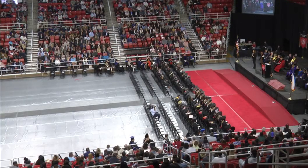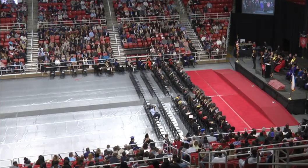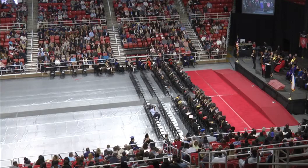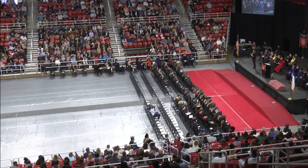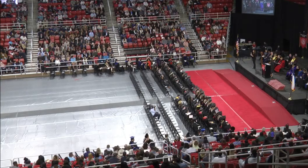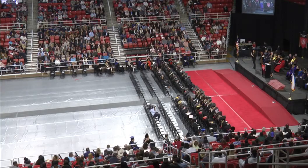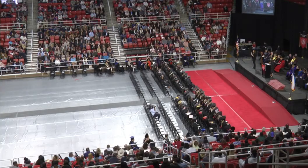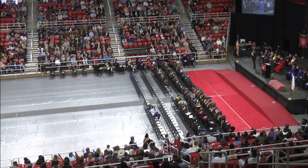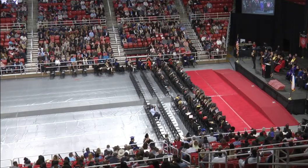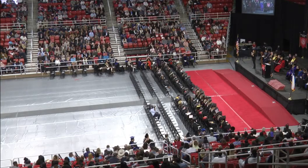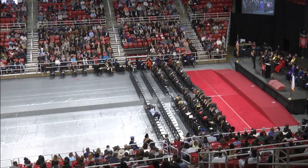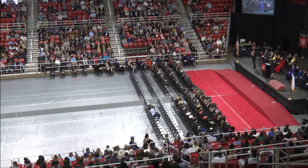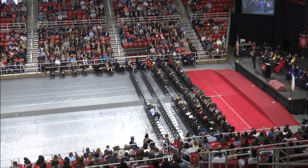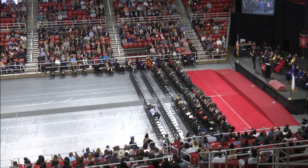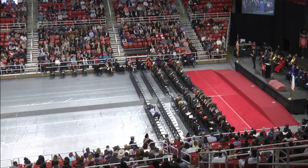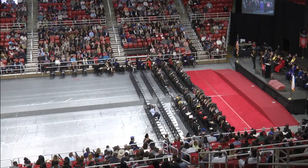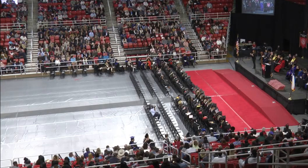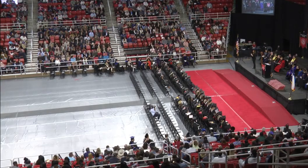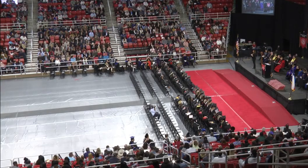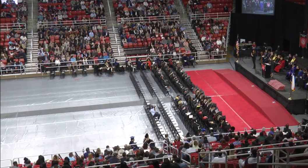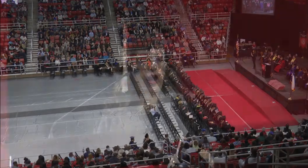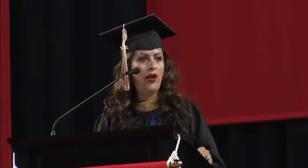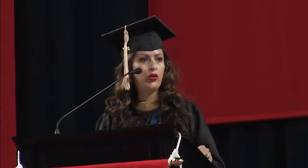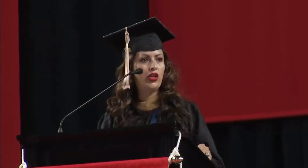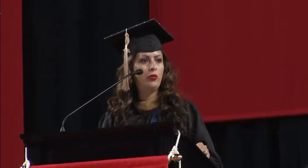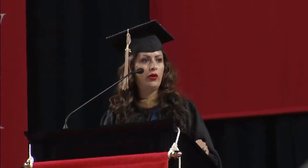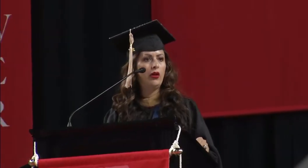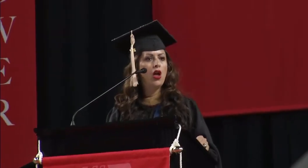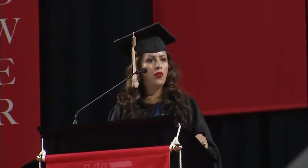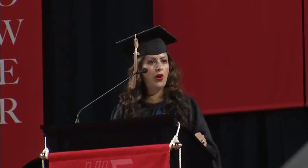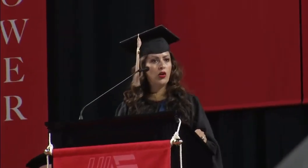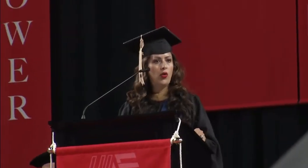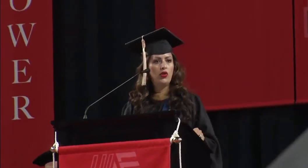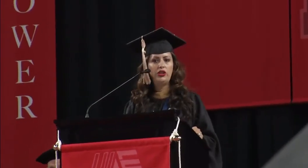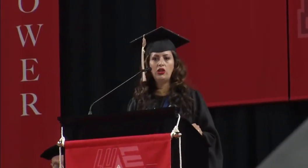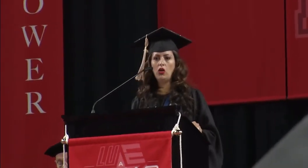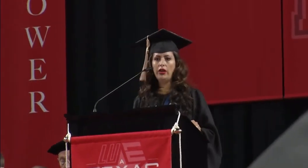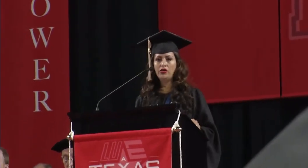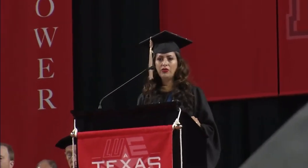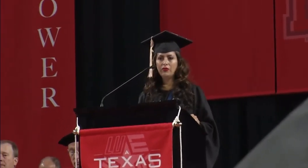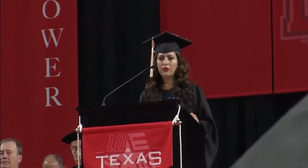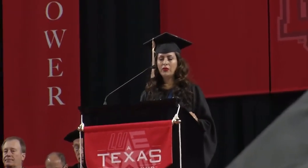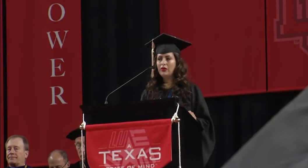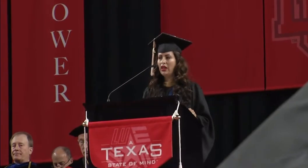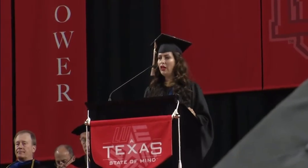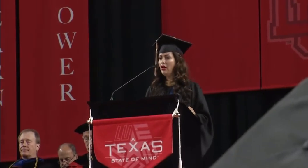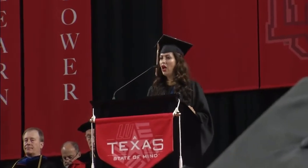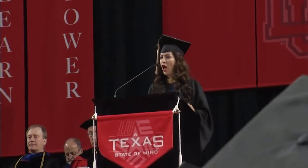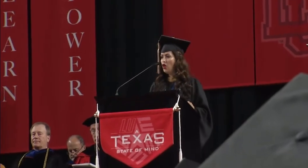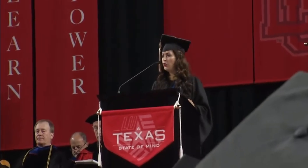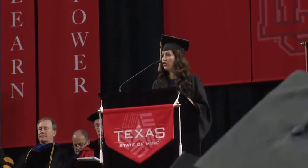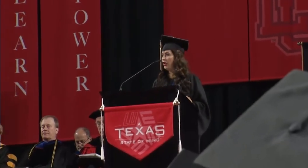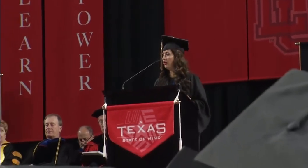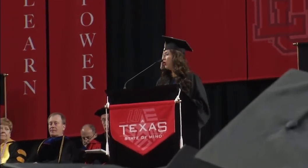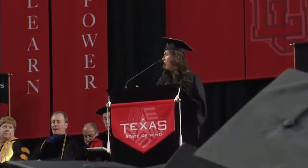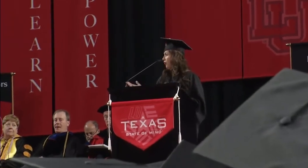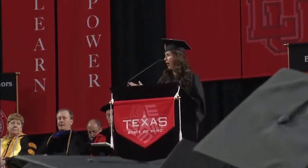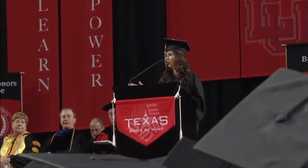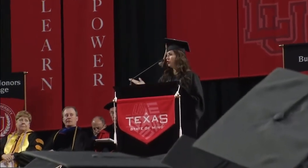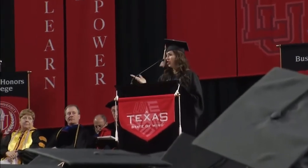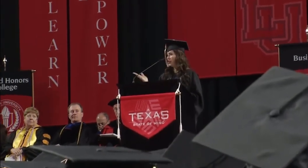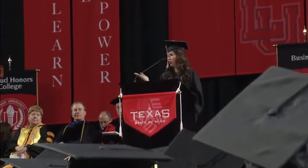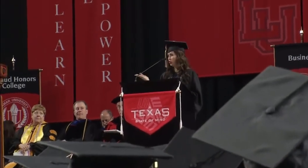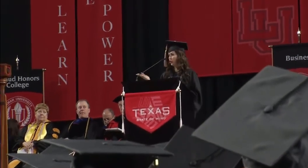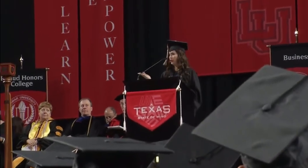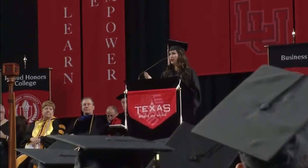education. In 2001, I started working as a housekeeper for our community college. There, I observed